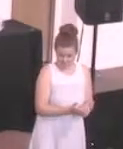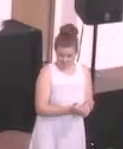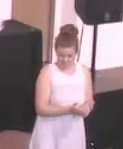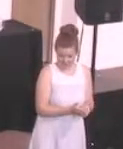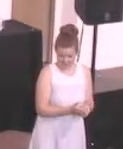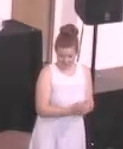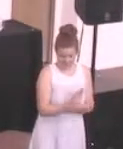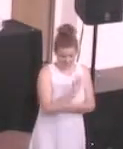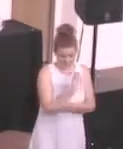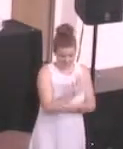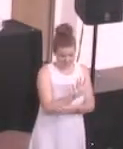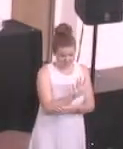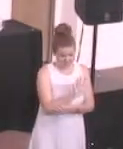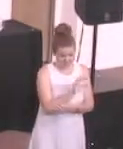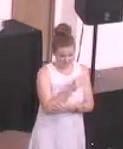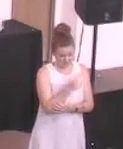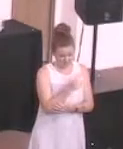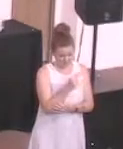five Gospels?